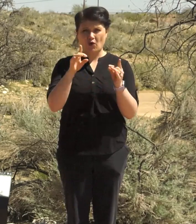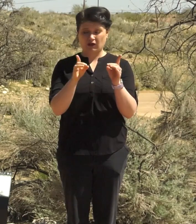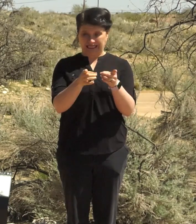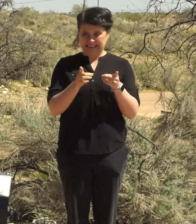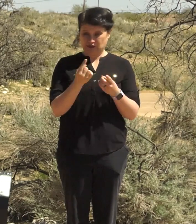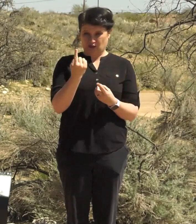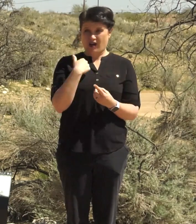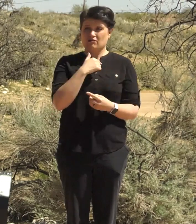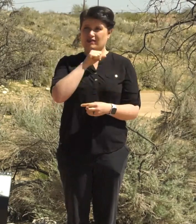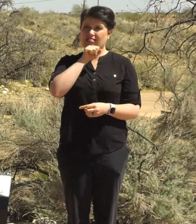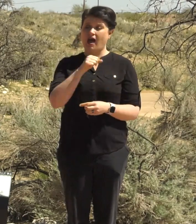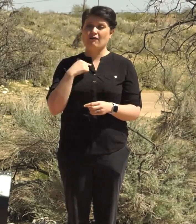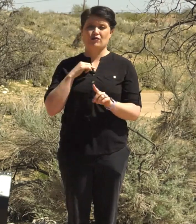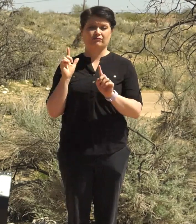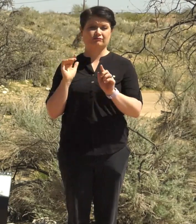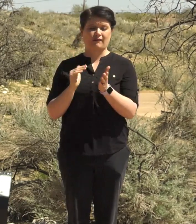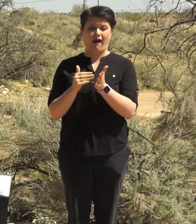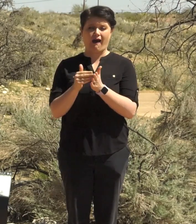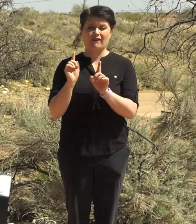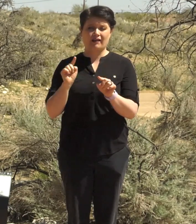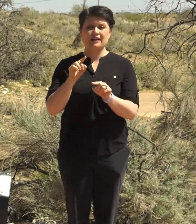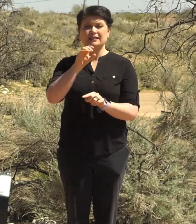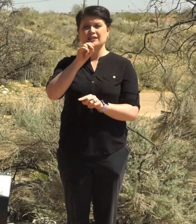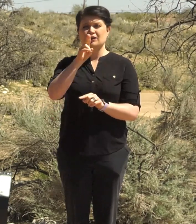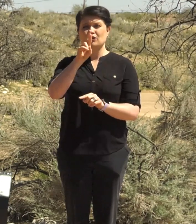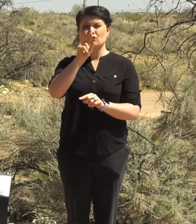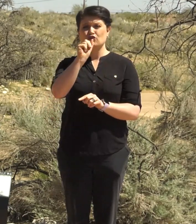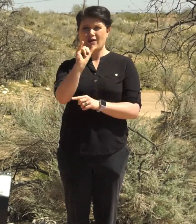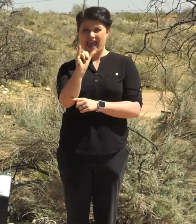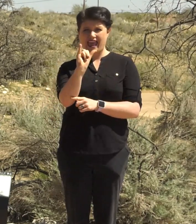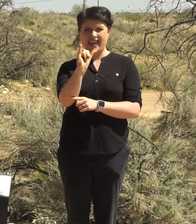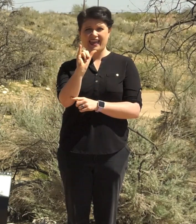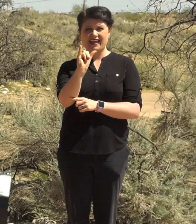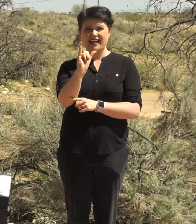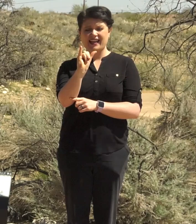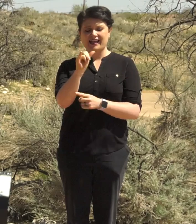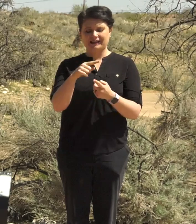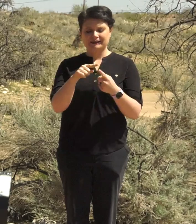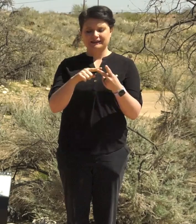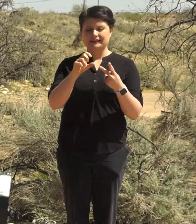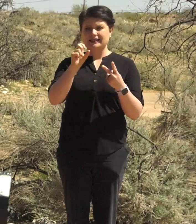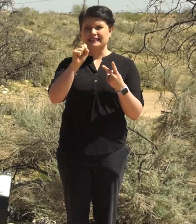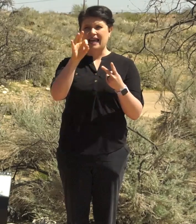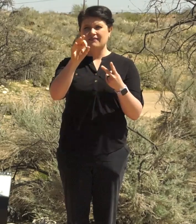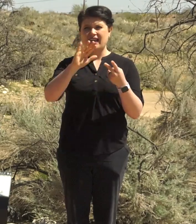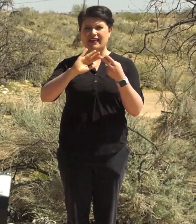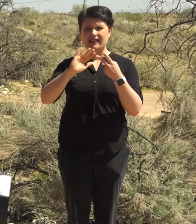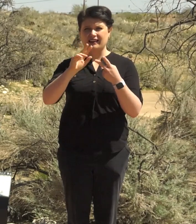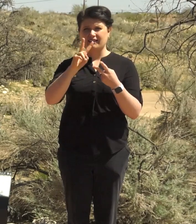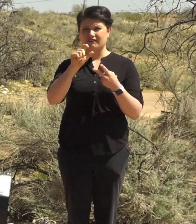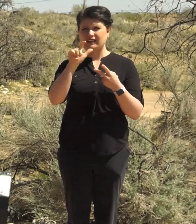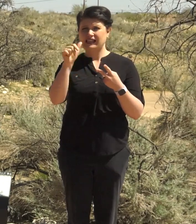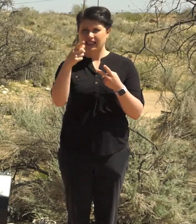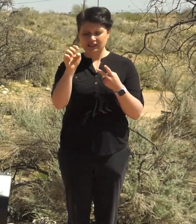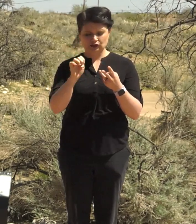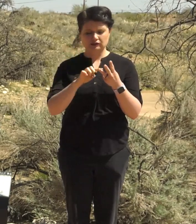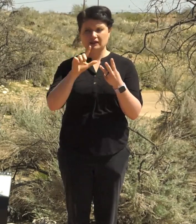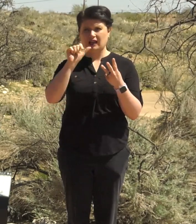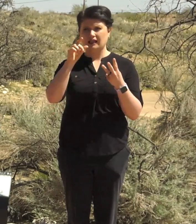we love to go to is the Ure Dog Park, the Santa Fe Village, and Ladera as